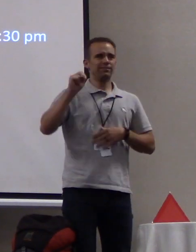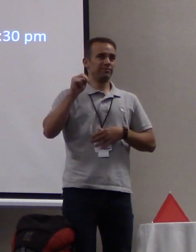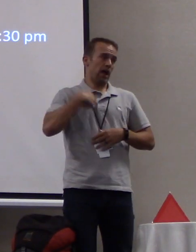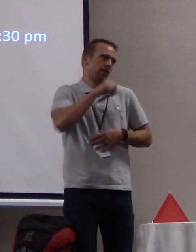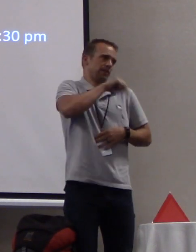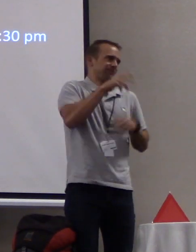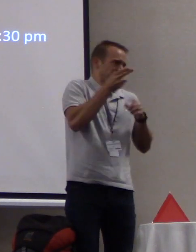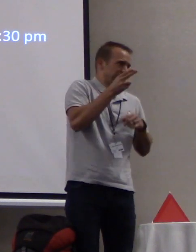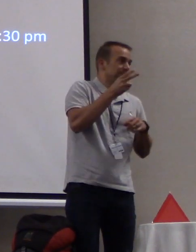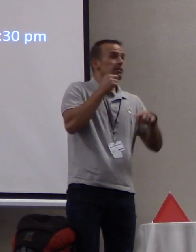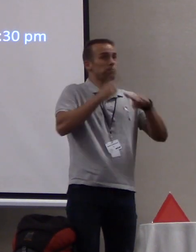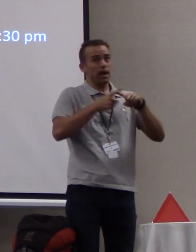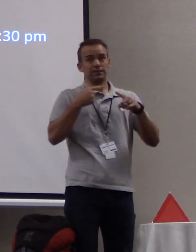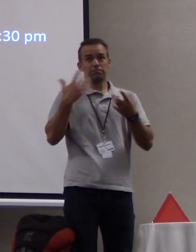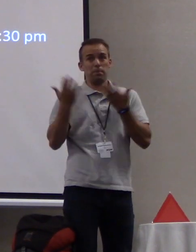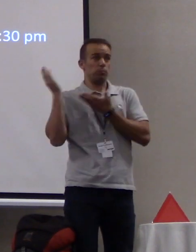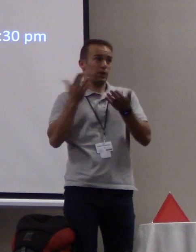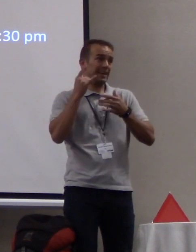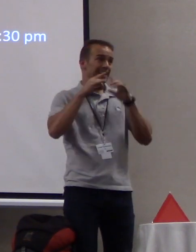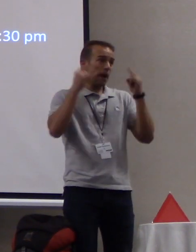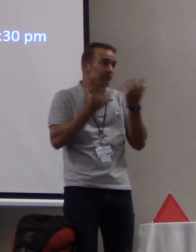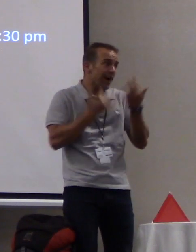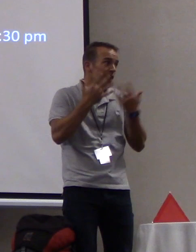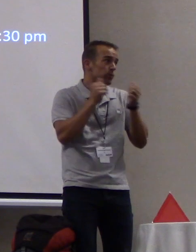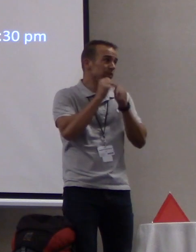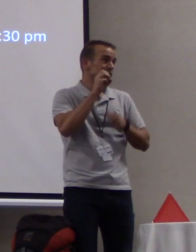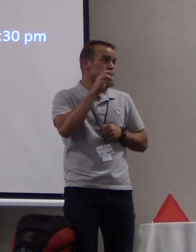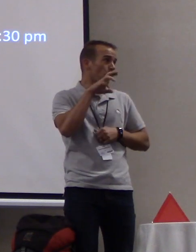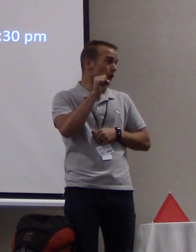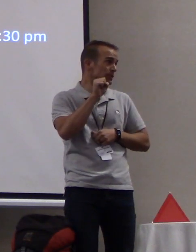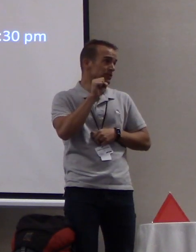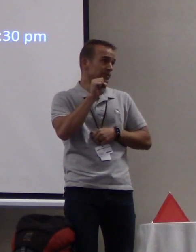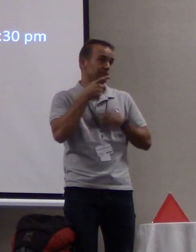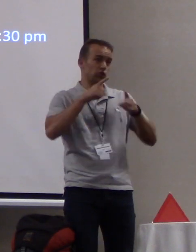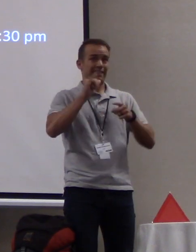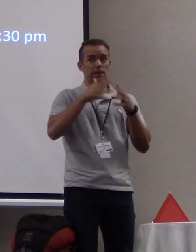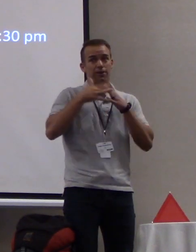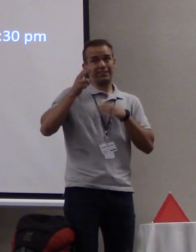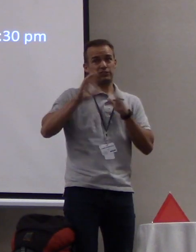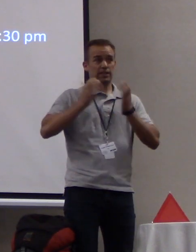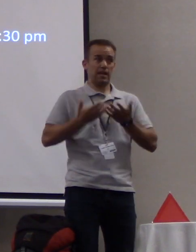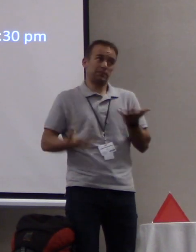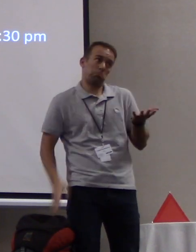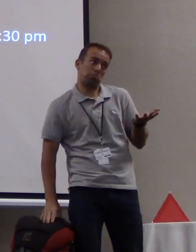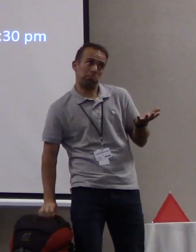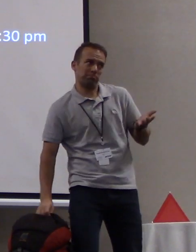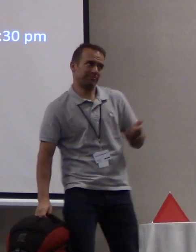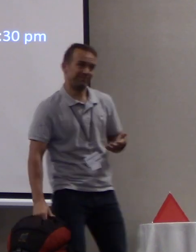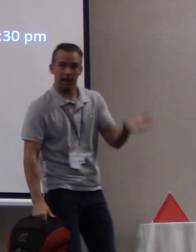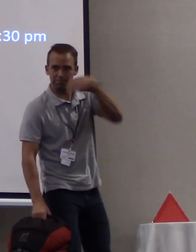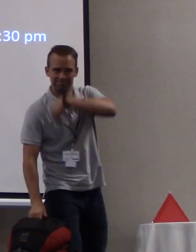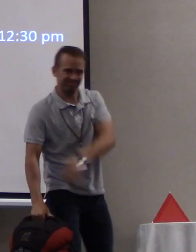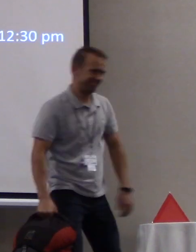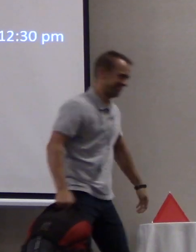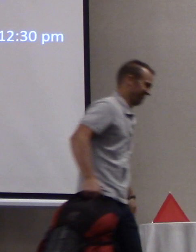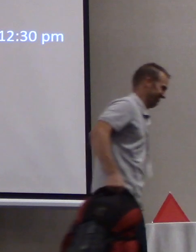talk about the history and have some fun. I love history, and maybe I'll be my campfire with s'mores during that American history class. You